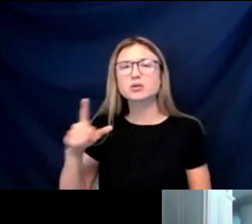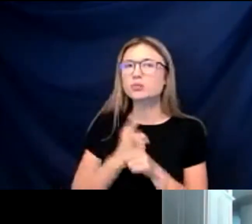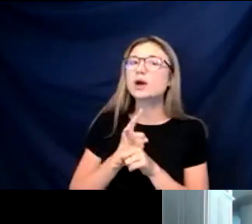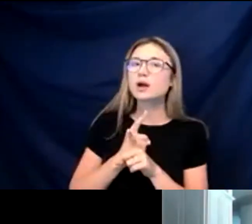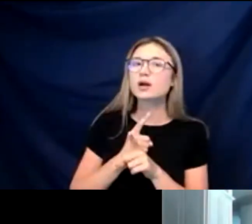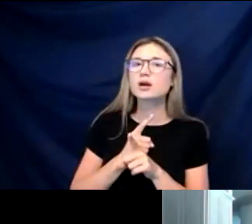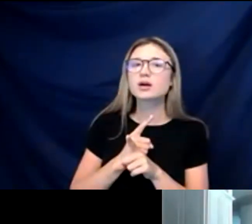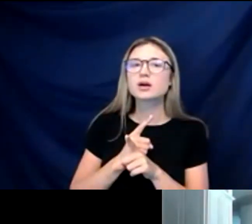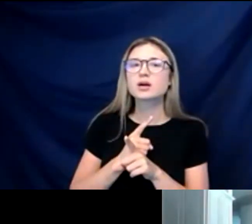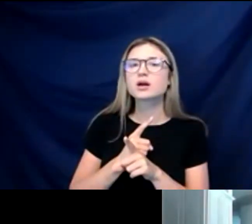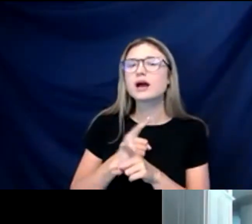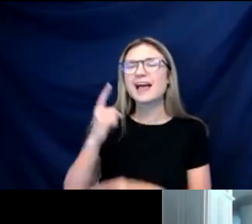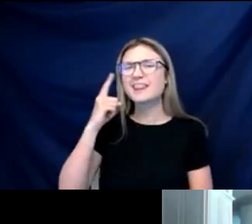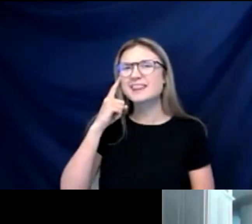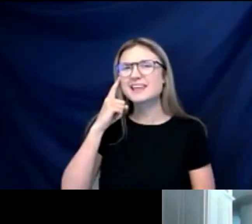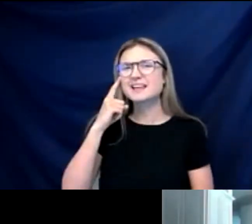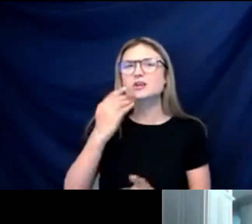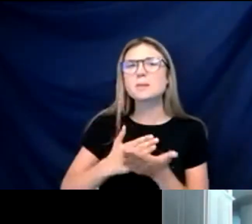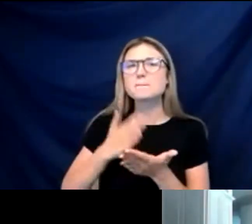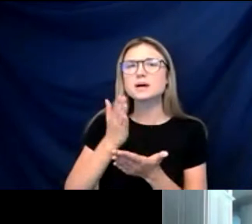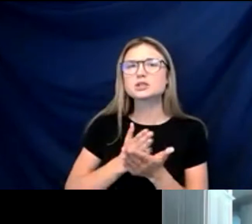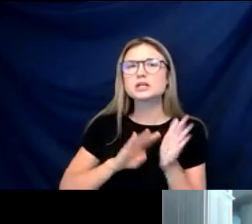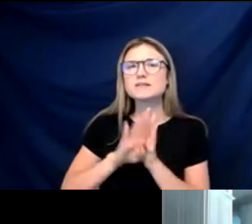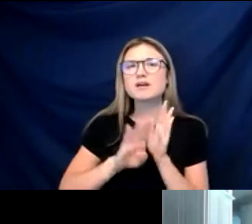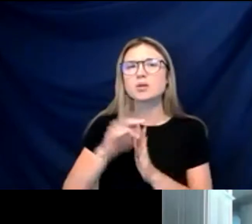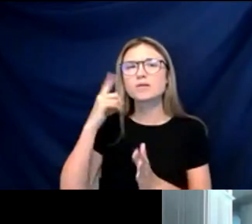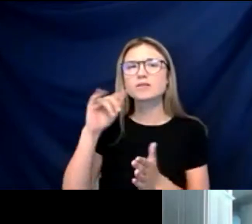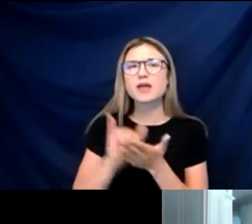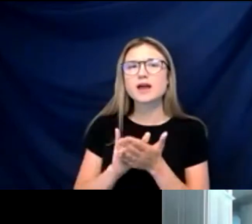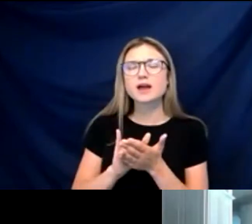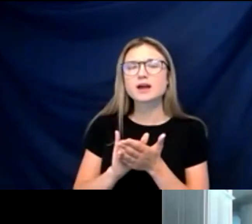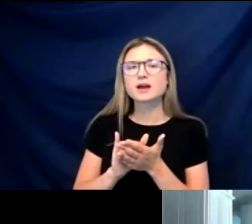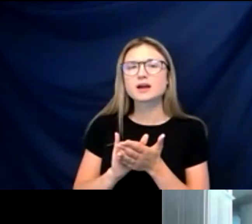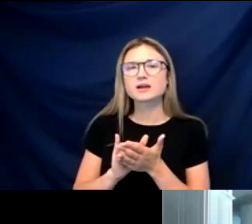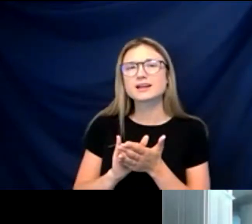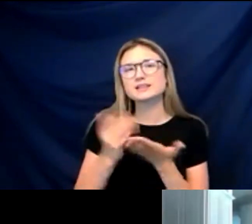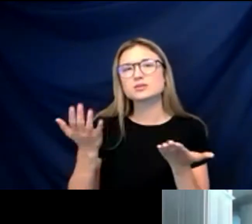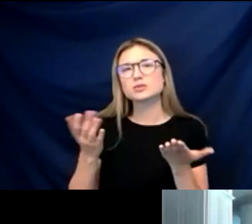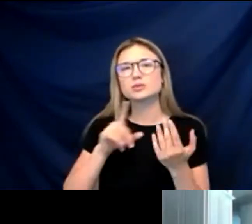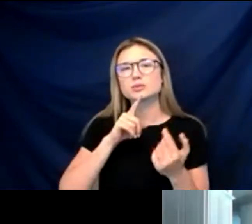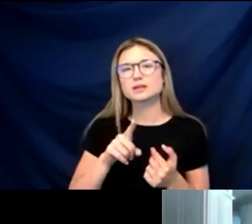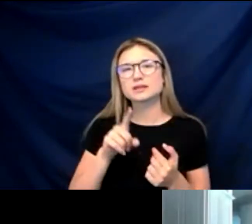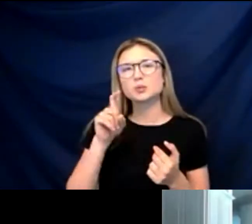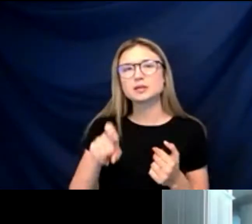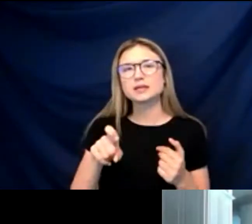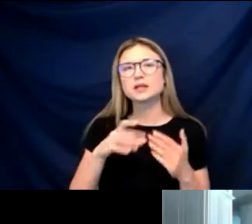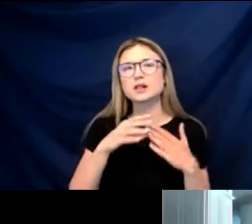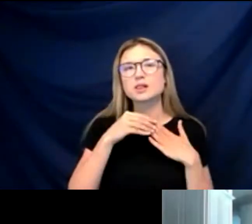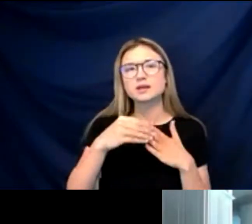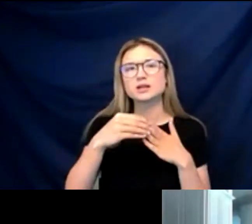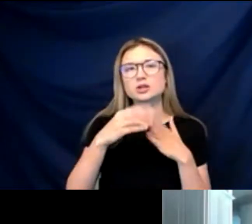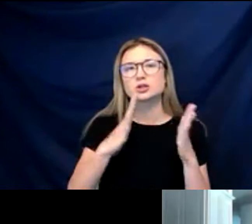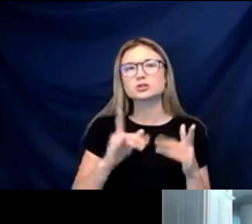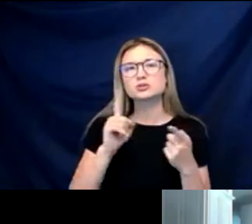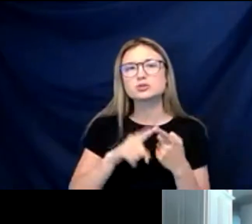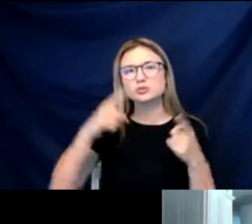think there's actually been a budget developed for that, and it's a matter of getting the leadership to decide how they want to